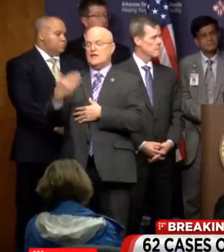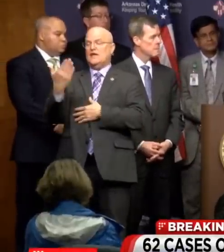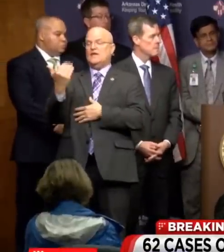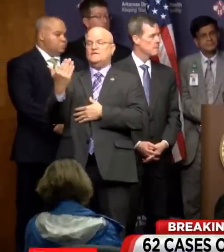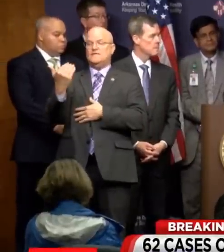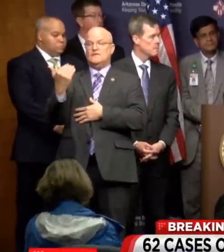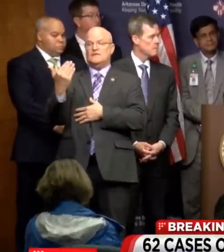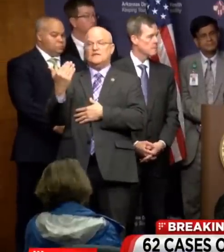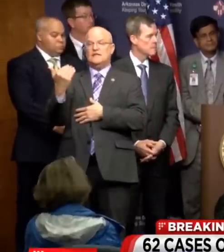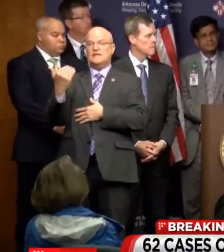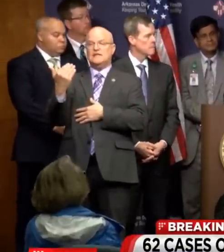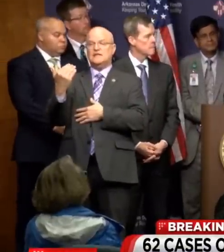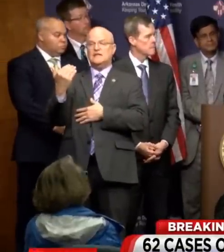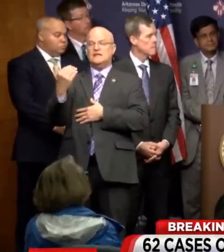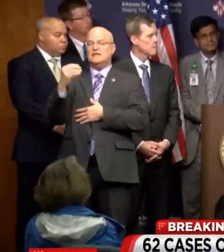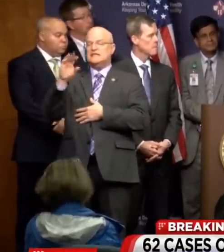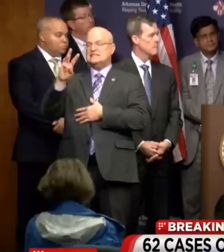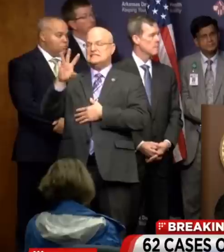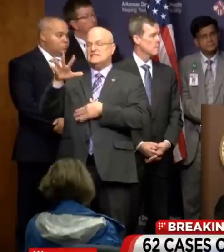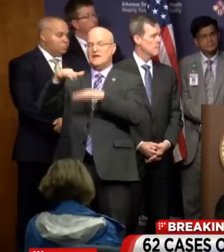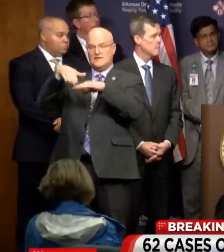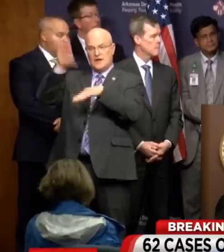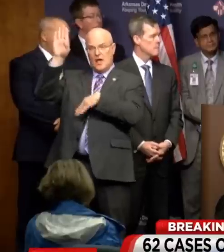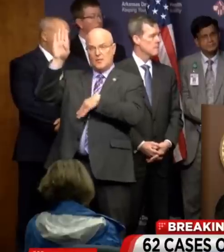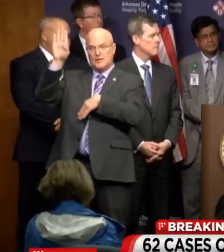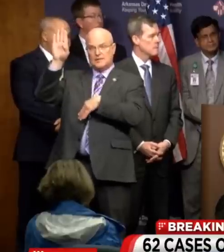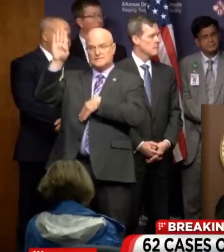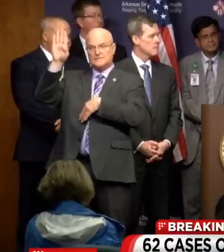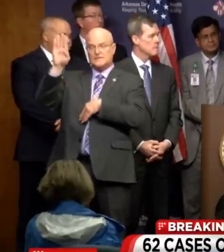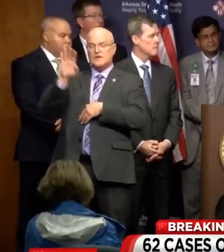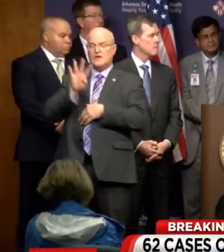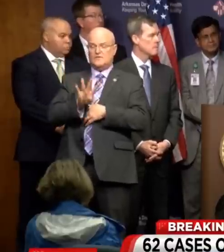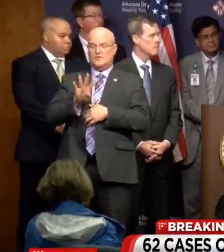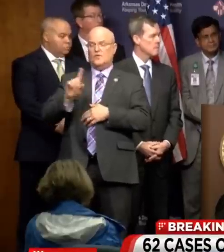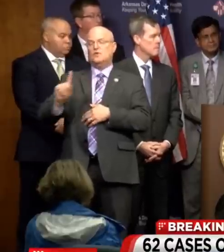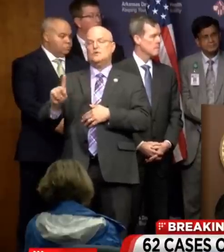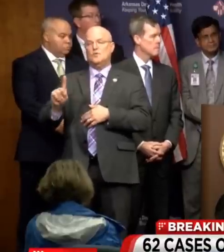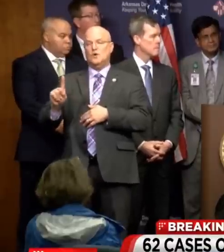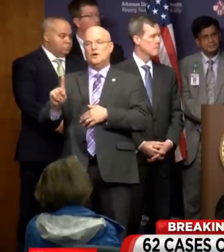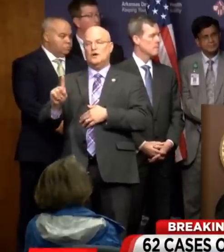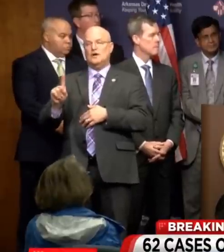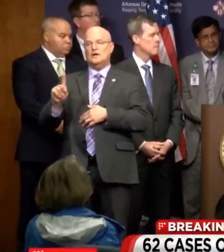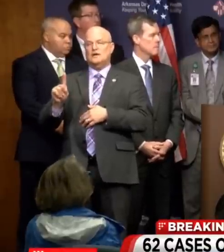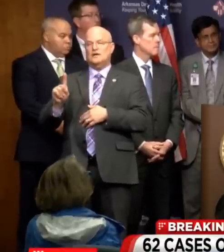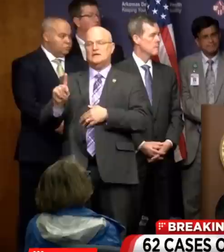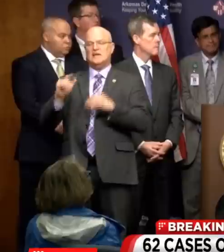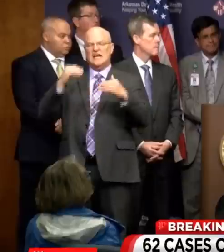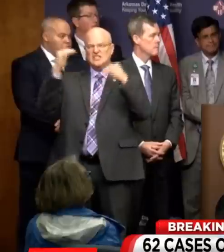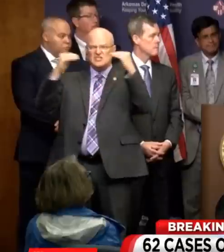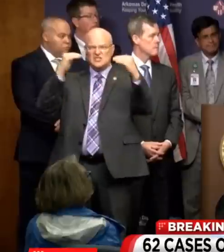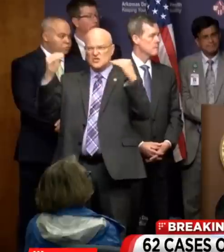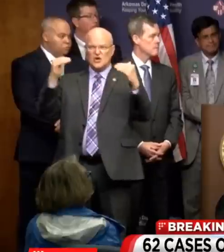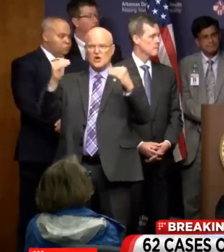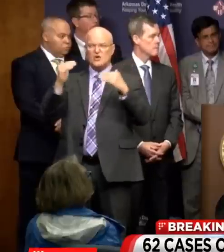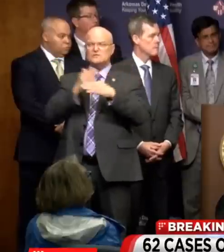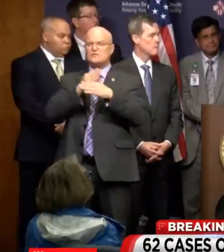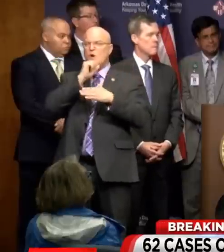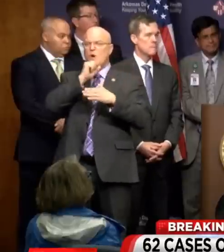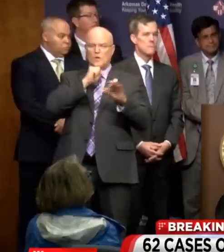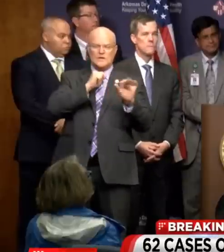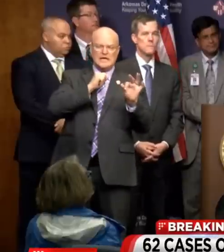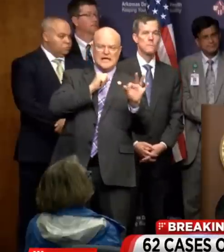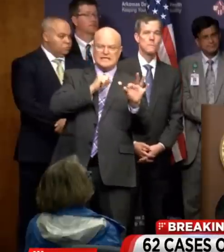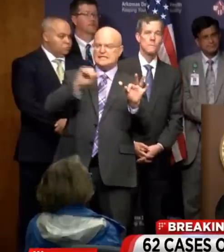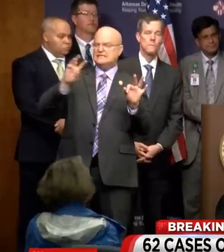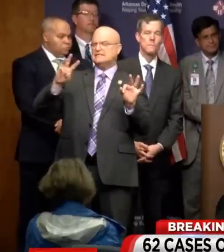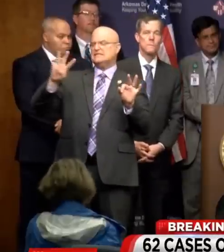15 have been 65 and older, and 41 have been adults in age range of